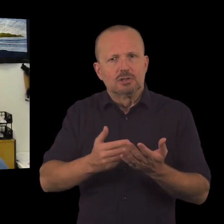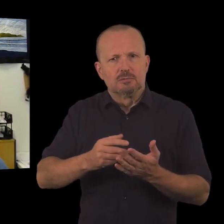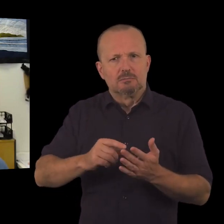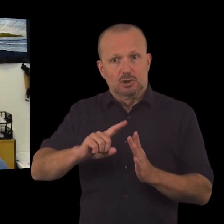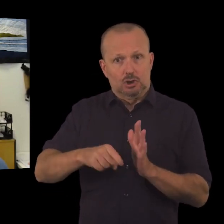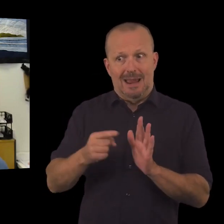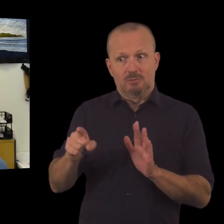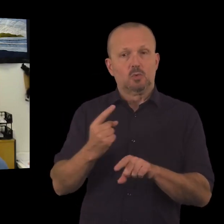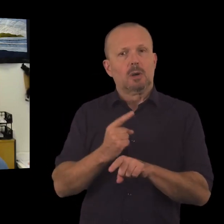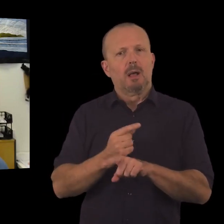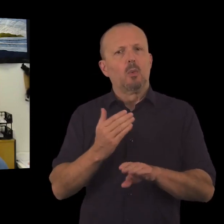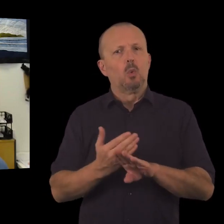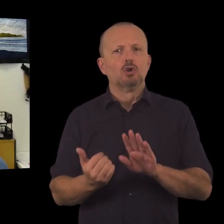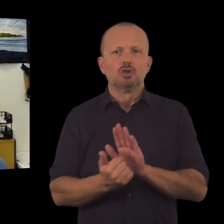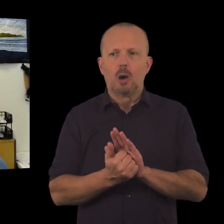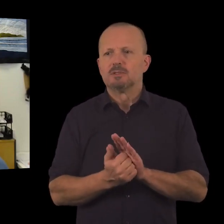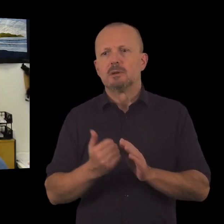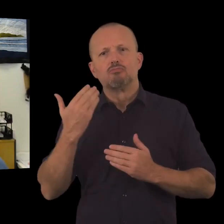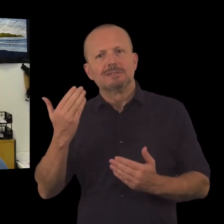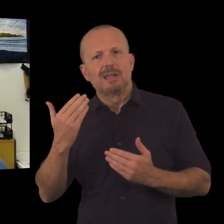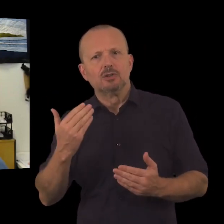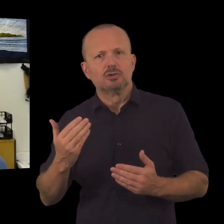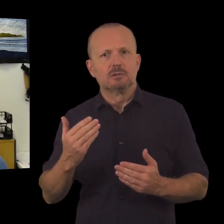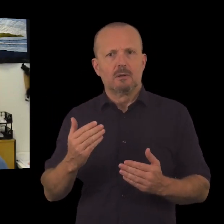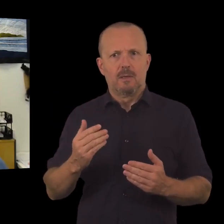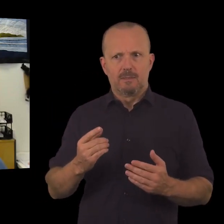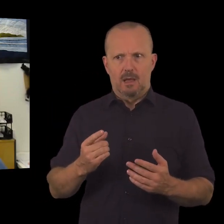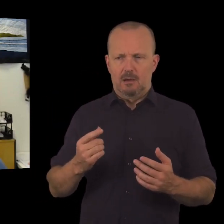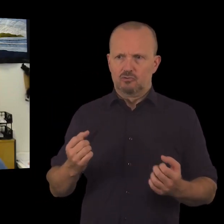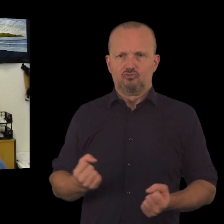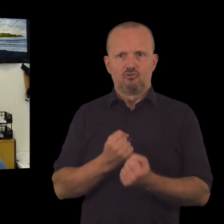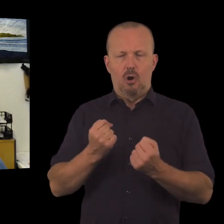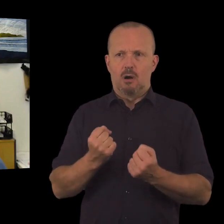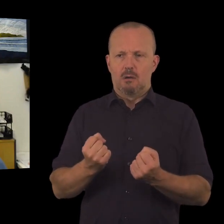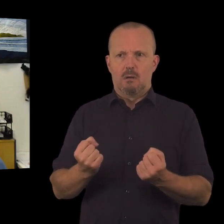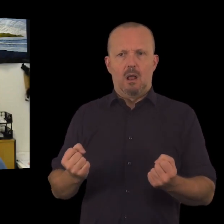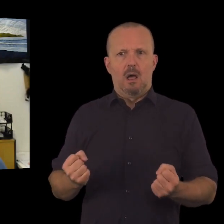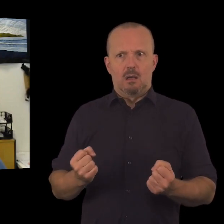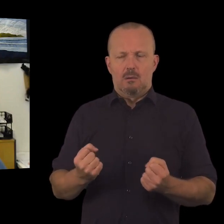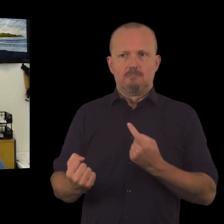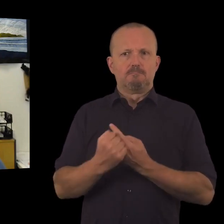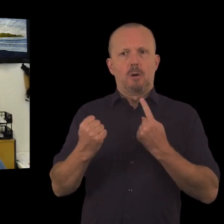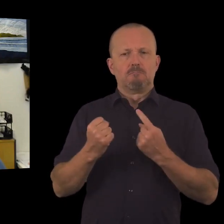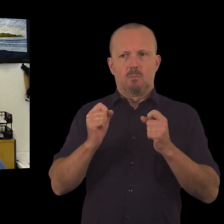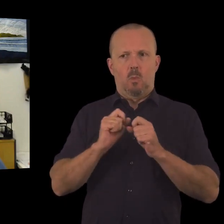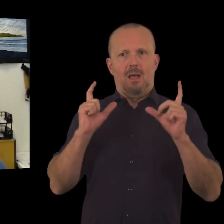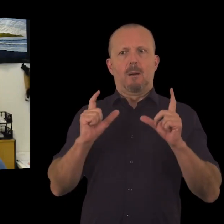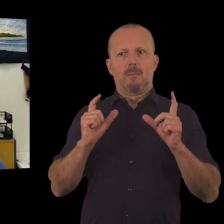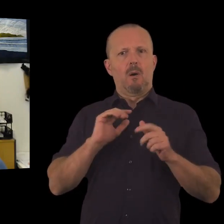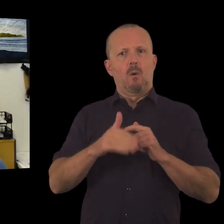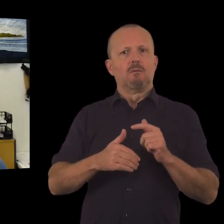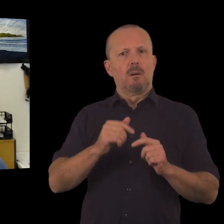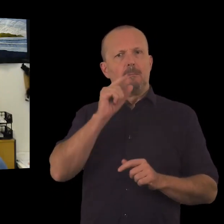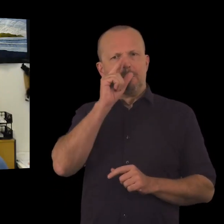workshops and demonstrations that highlighted the strong challenges and wake-ups about the possibilities that can be